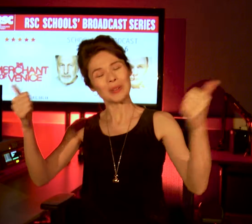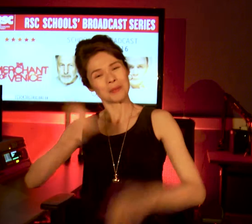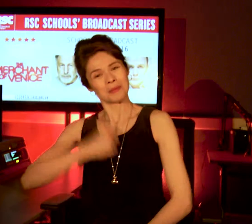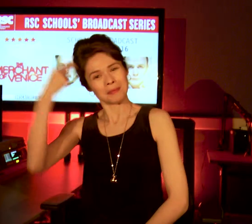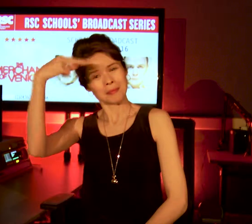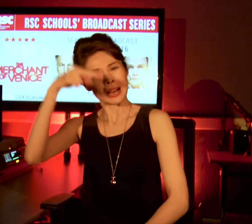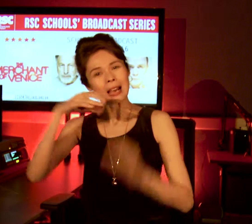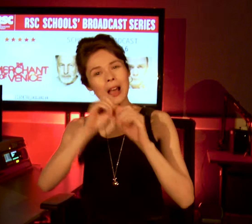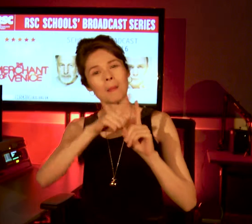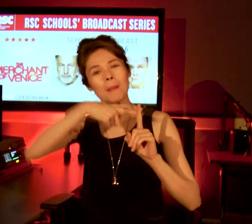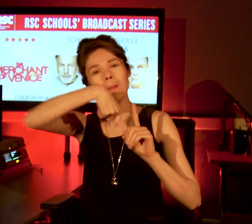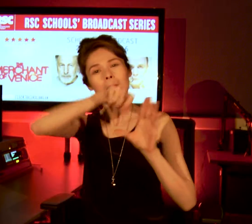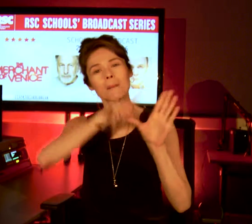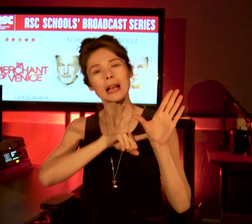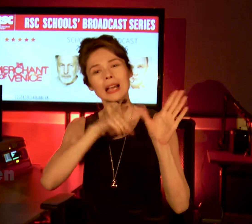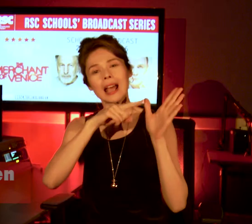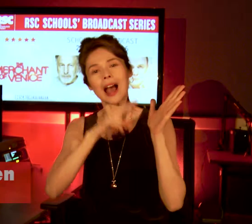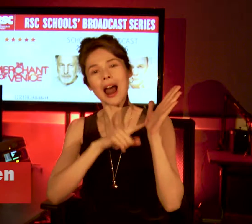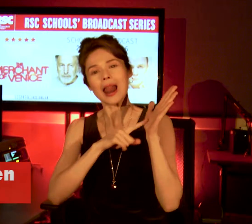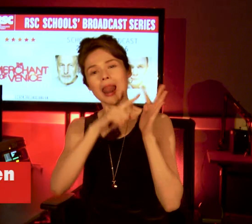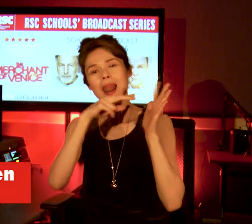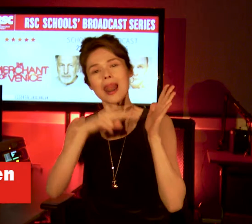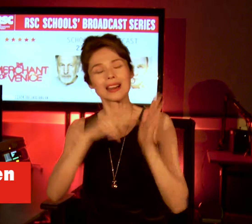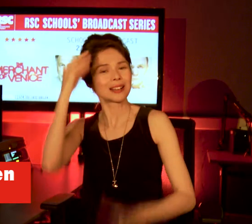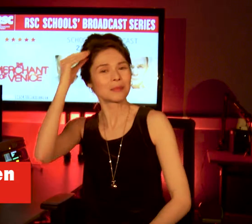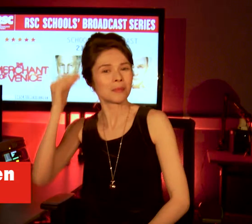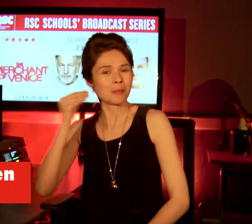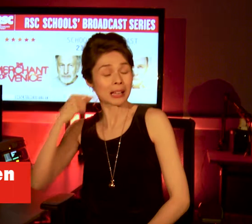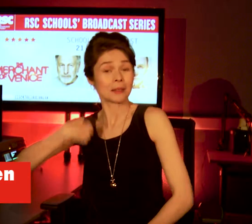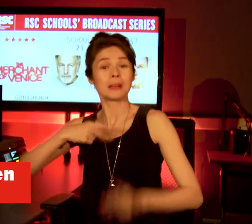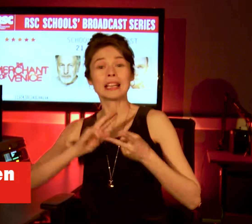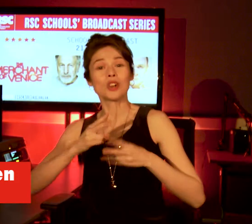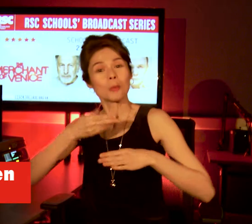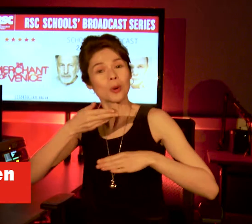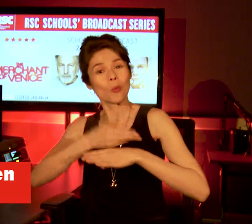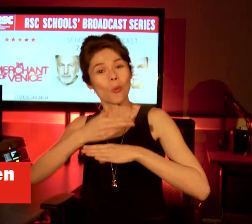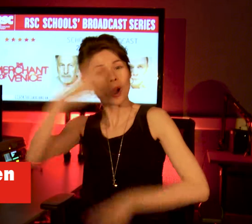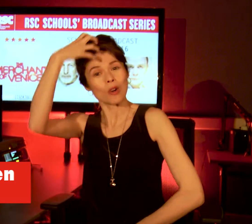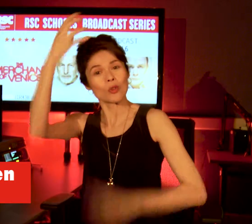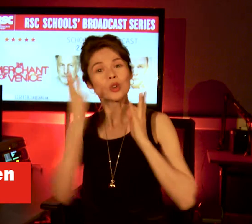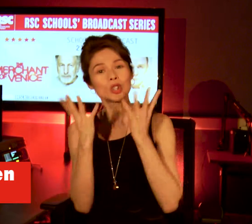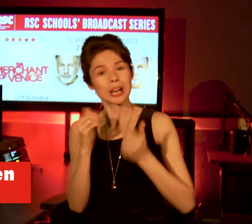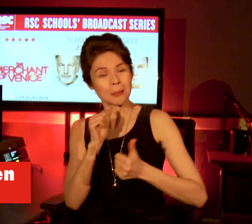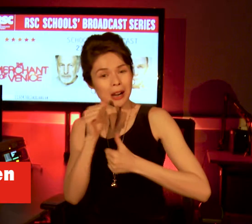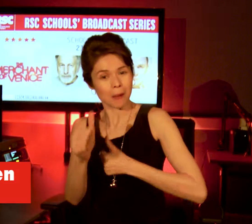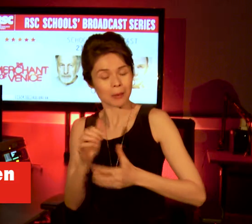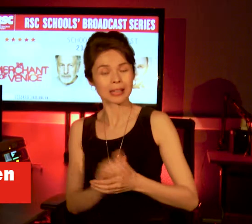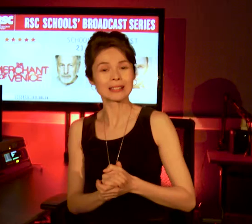Hello, my name is Becky Allen. I'm a BSL interpreter for the Royal